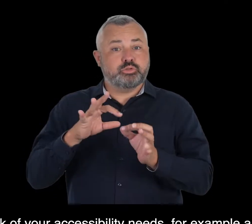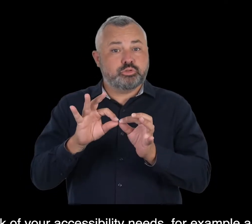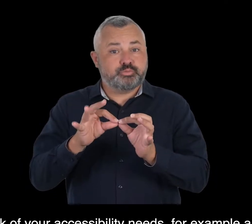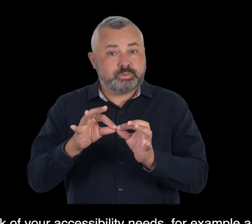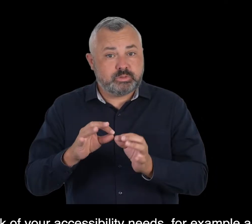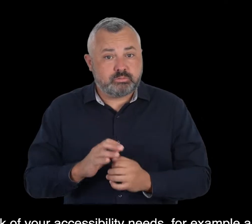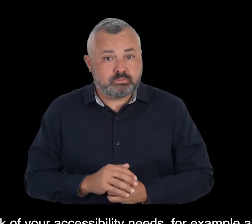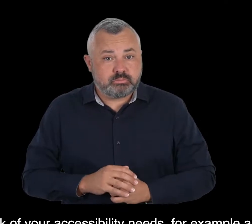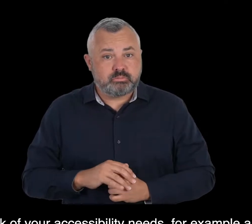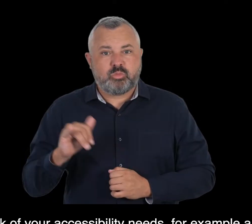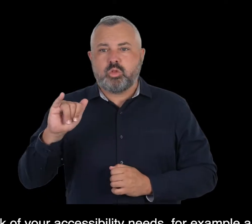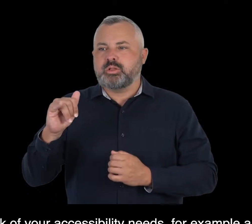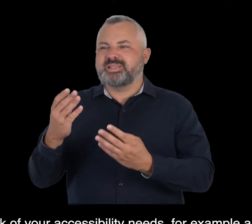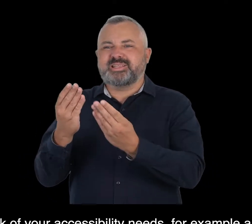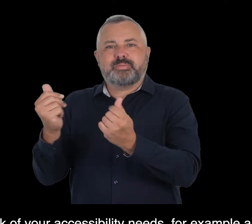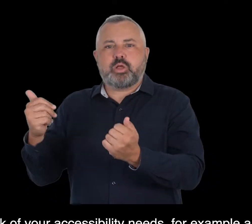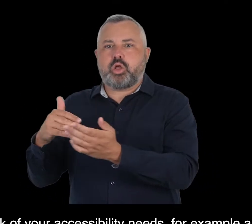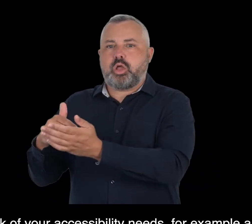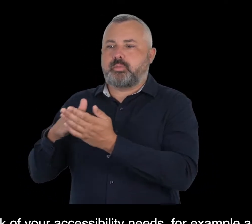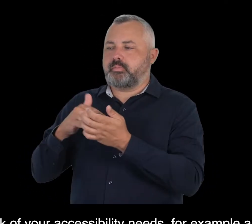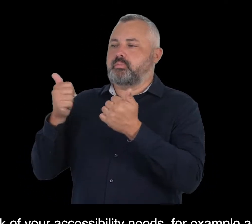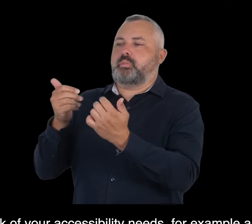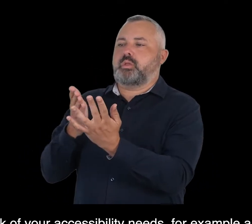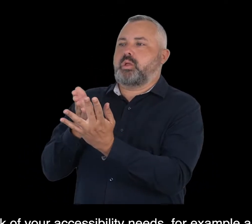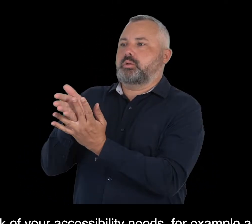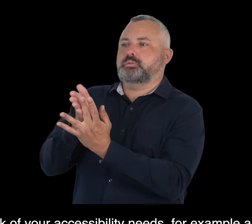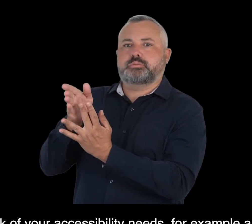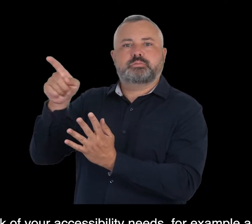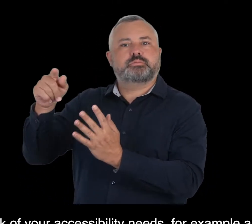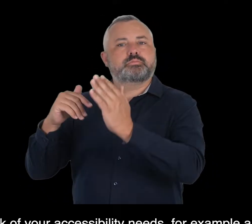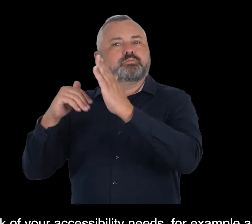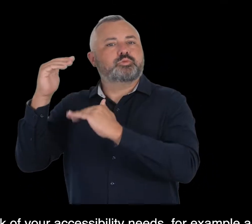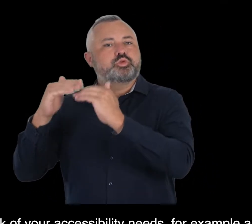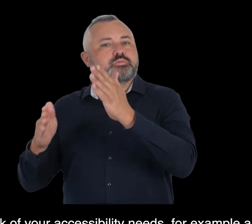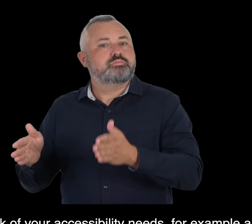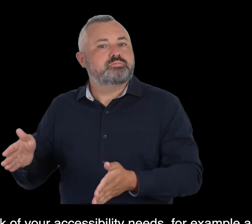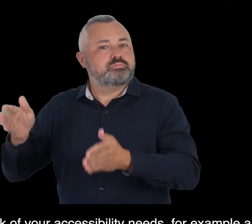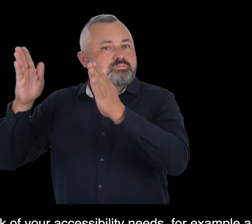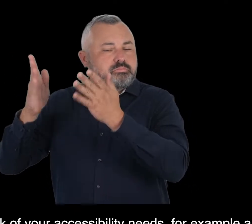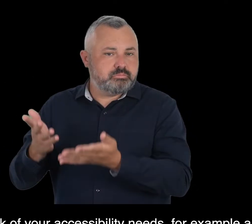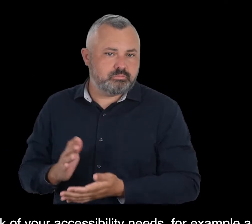a CommGuide, an interpreter, or environmental improvements.